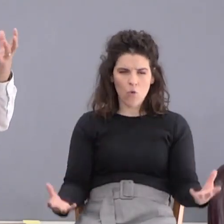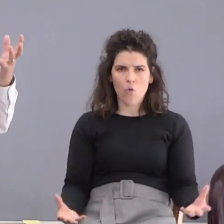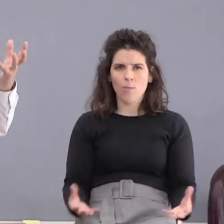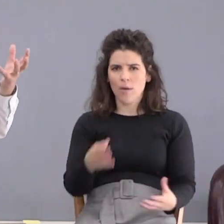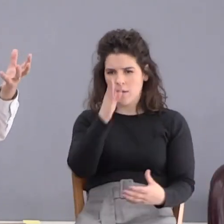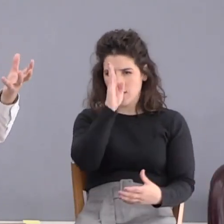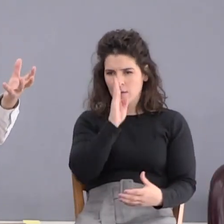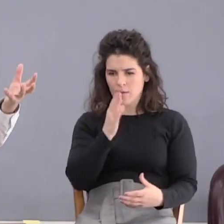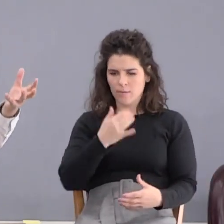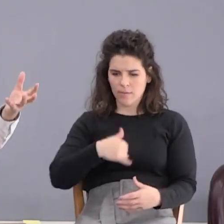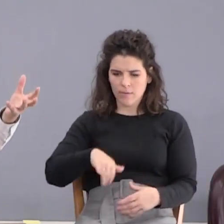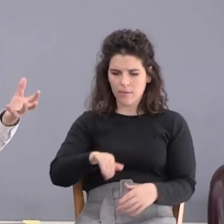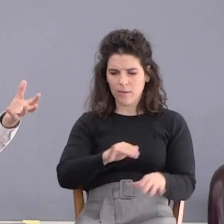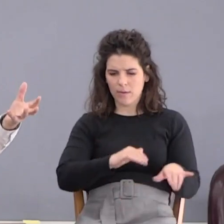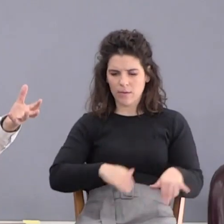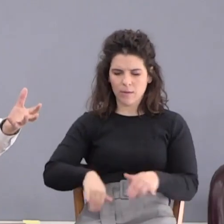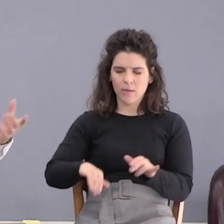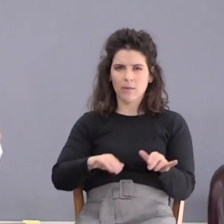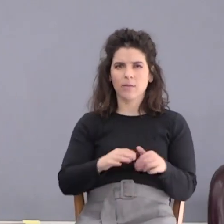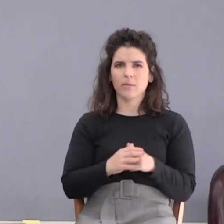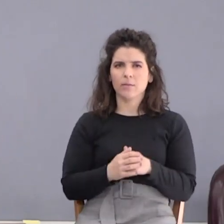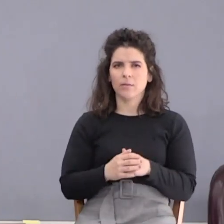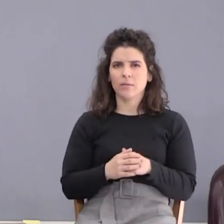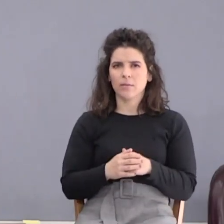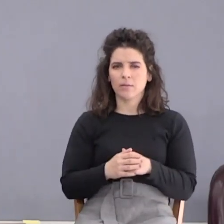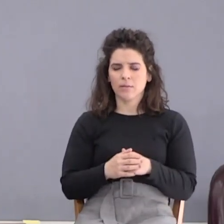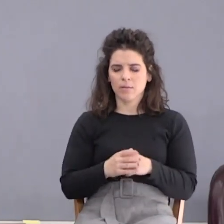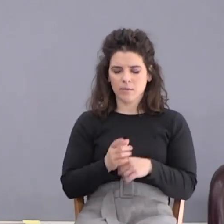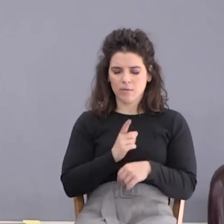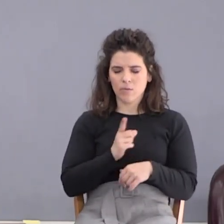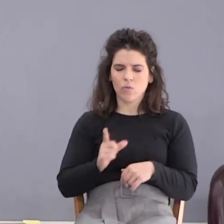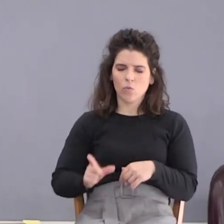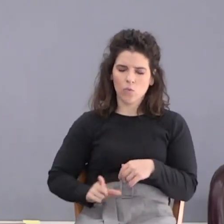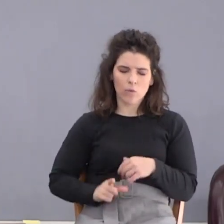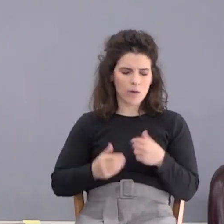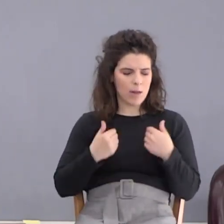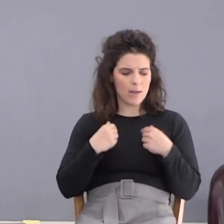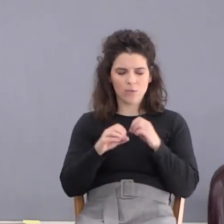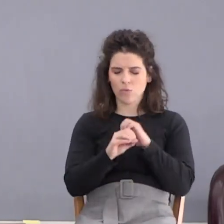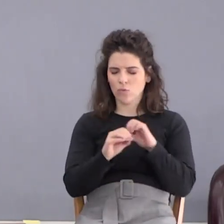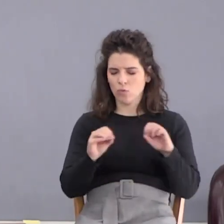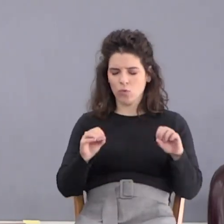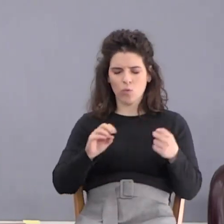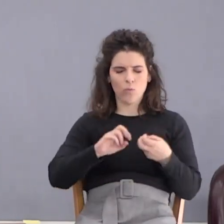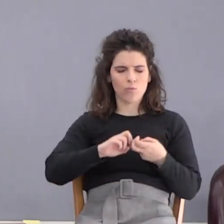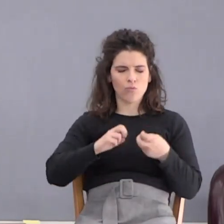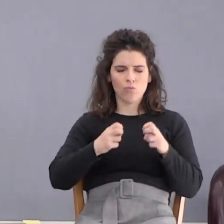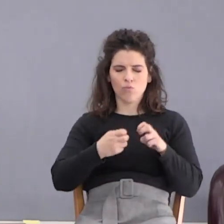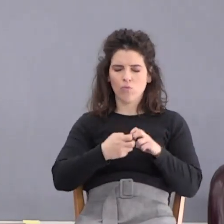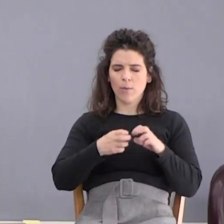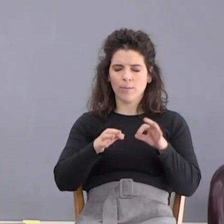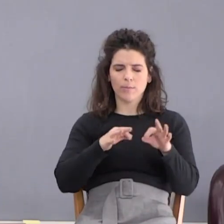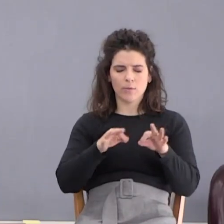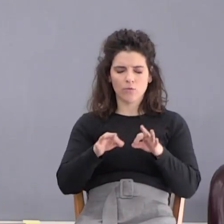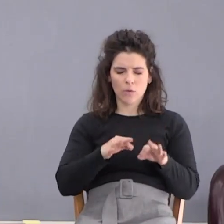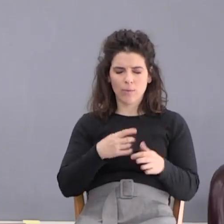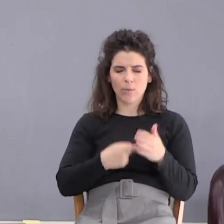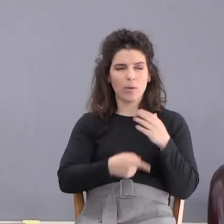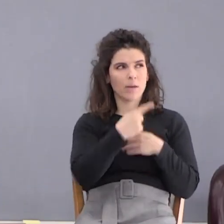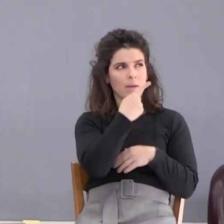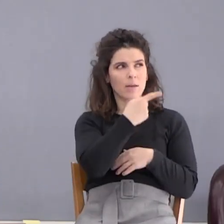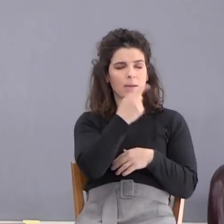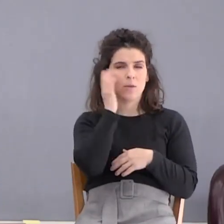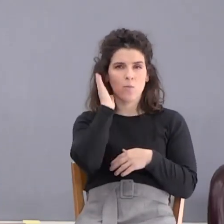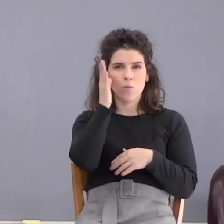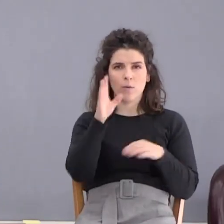of godliness, okay? So the Lord, he has no problem describing what he'll be